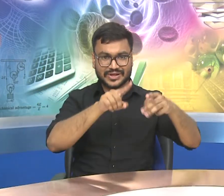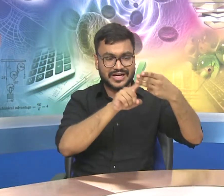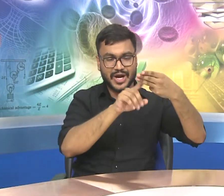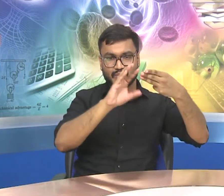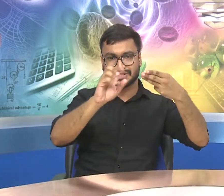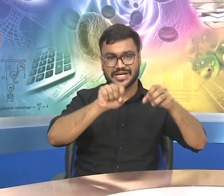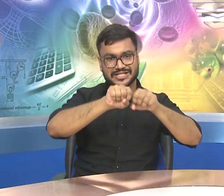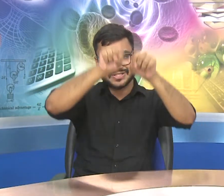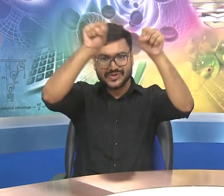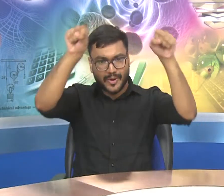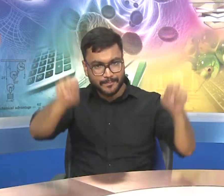Ecological pyramid.